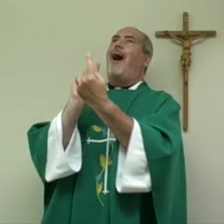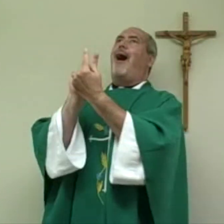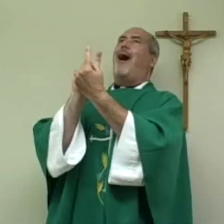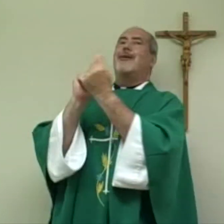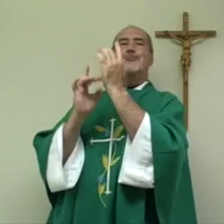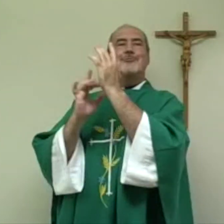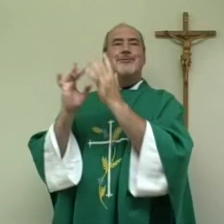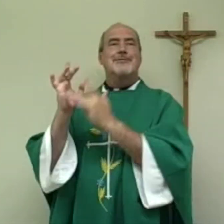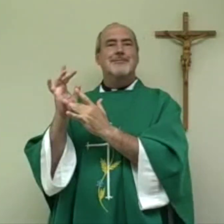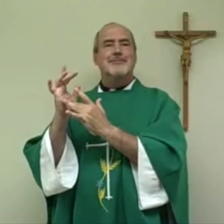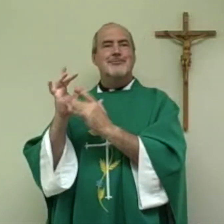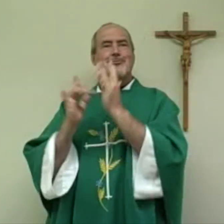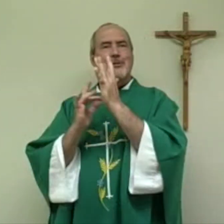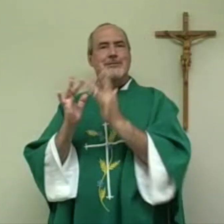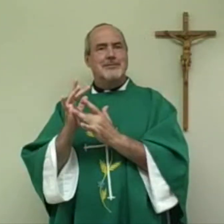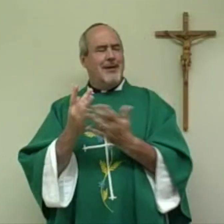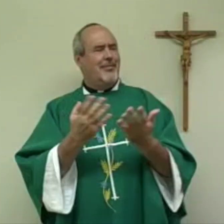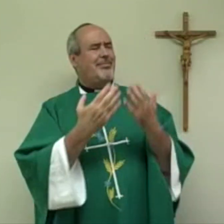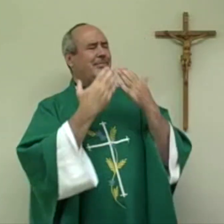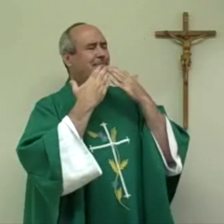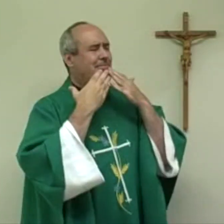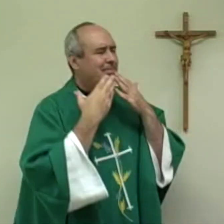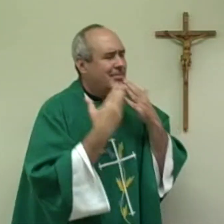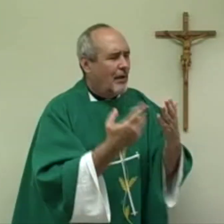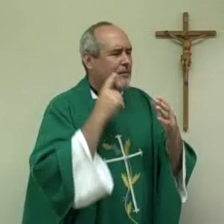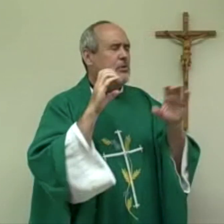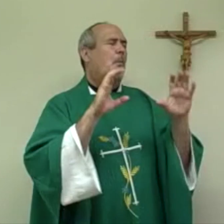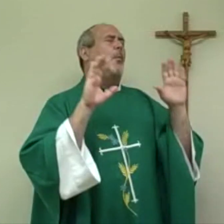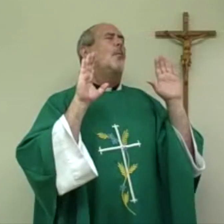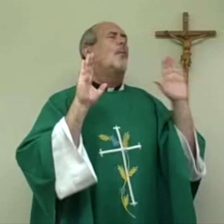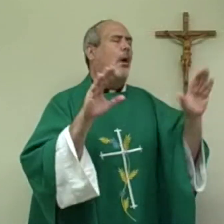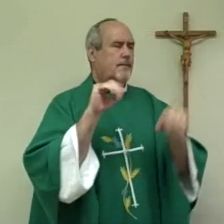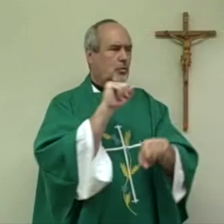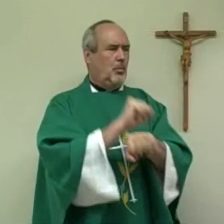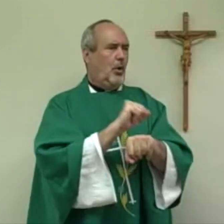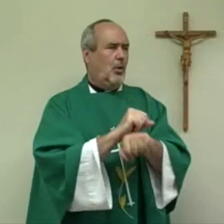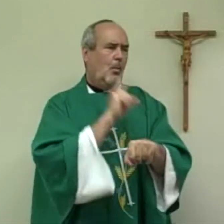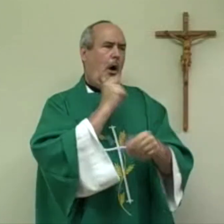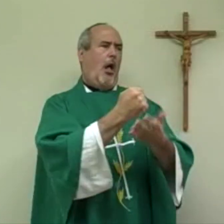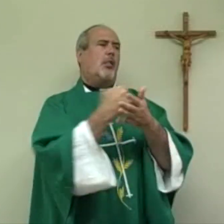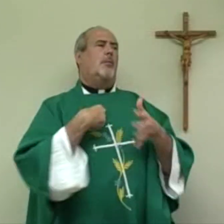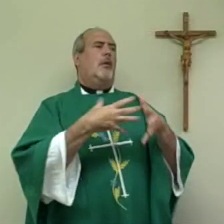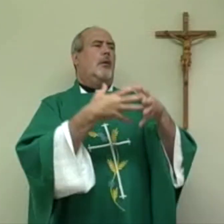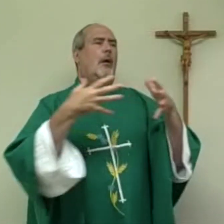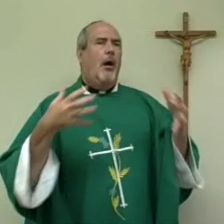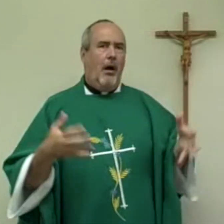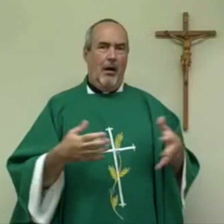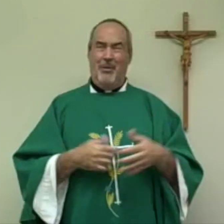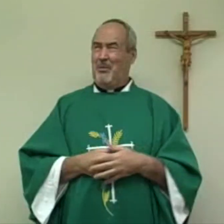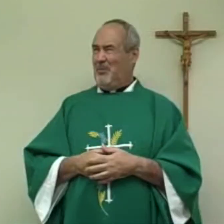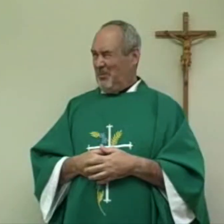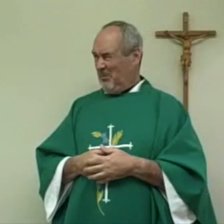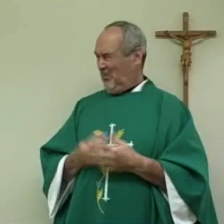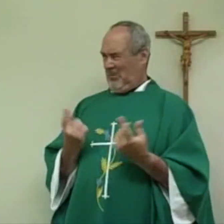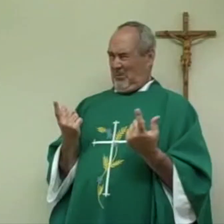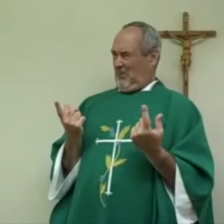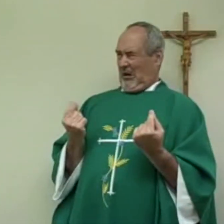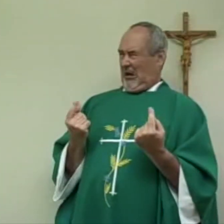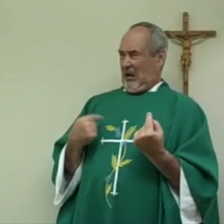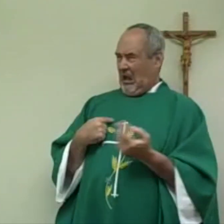noticed, that when we meet Jesus, Jesus will thank us for all the wonderful work that we did and how we helped